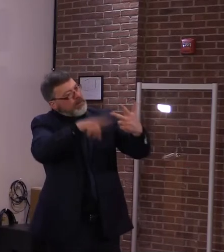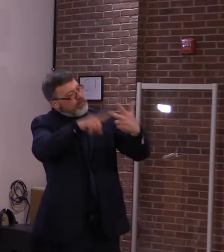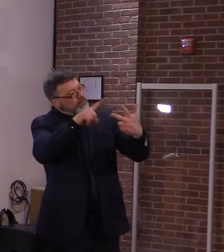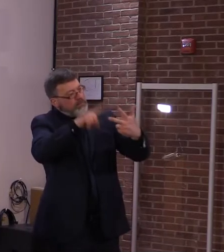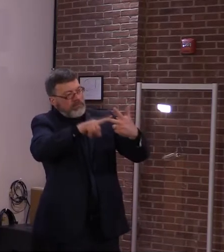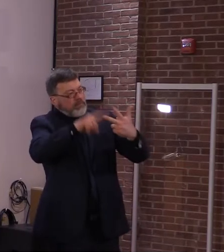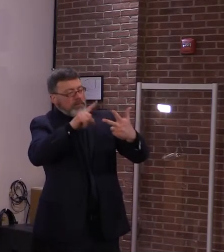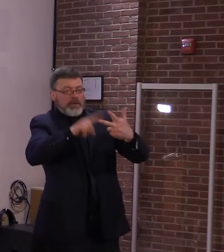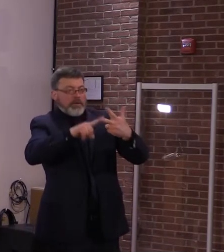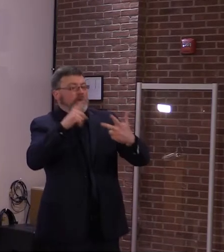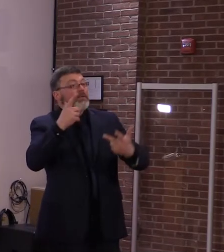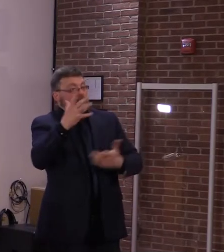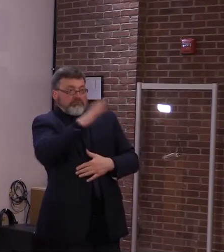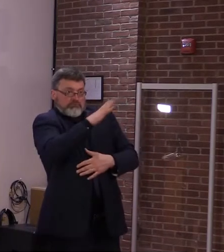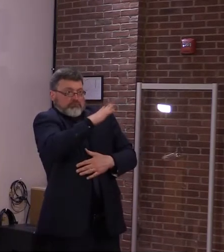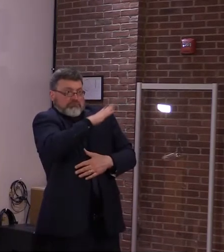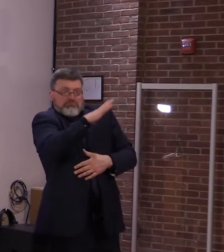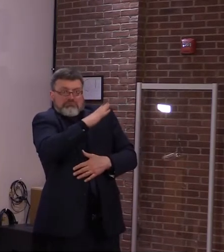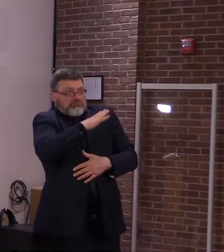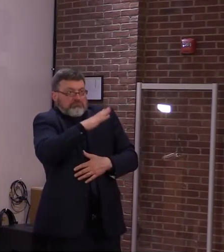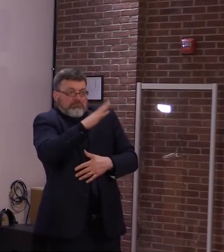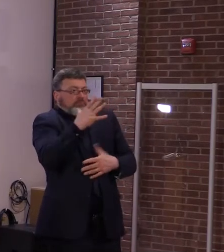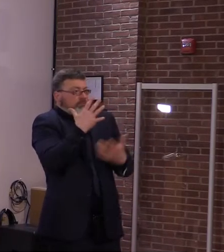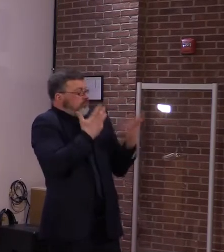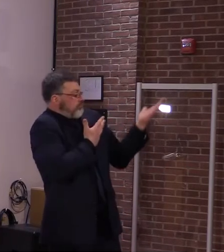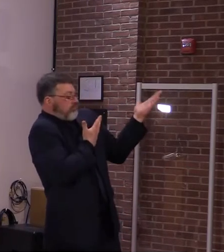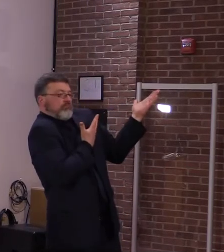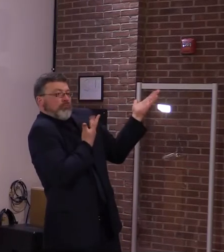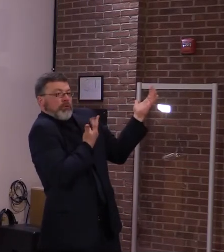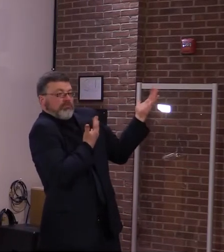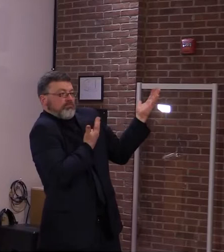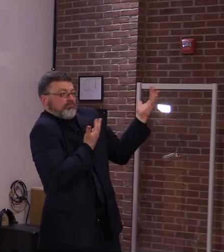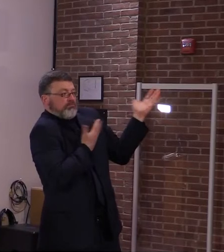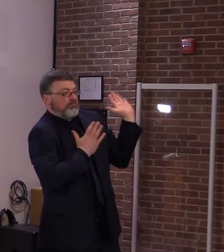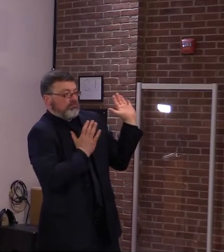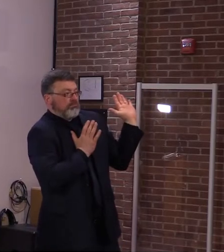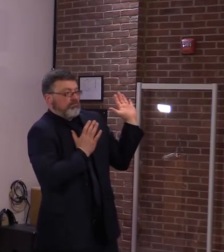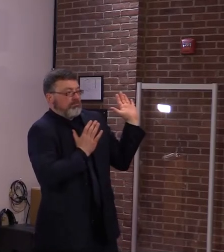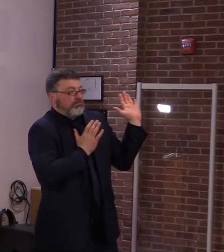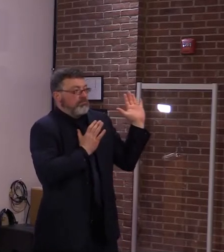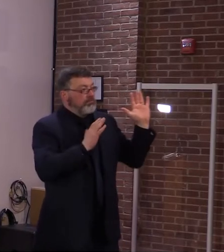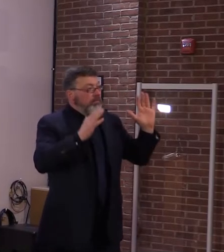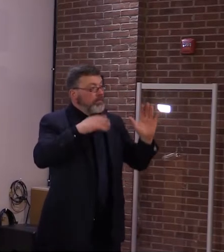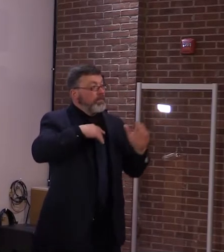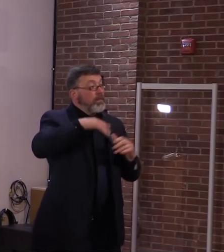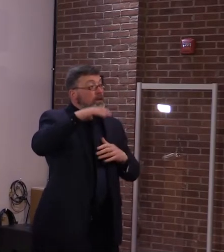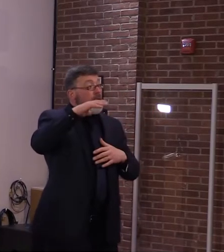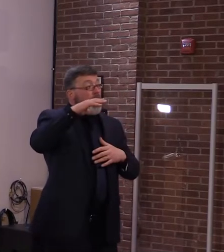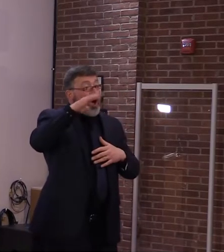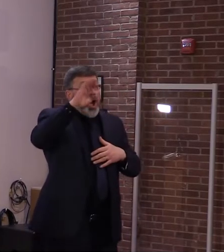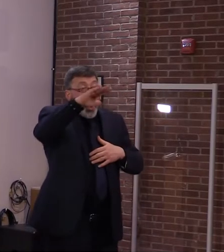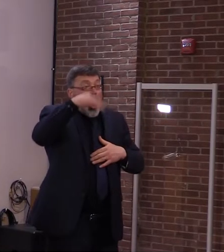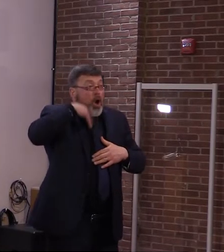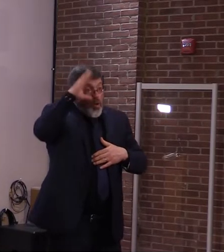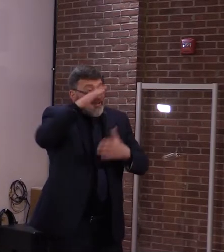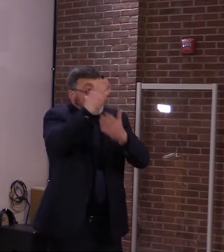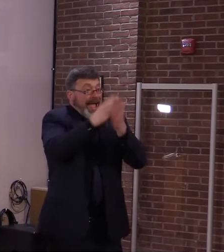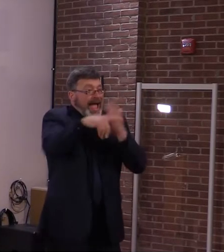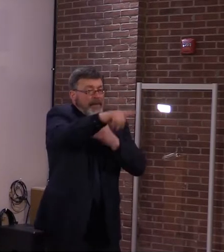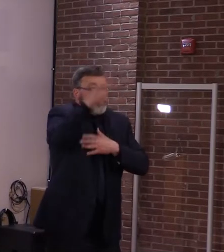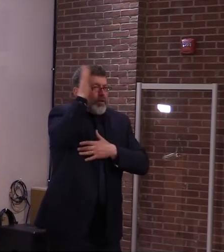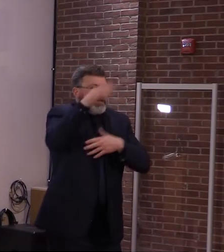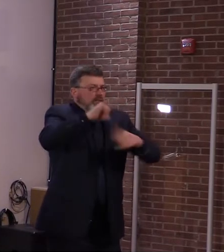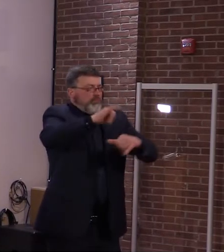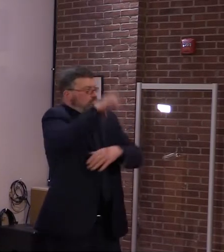who are going to want the Johnson & Johnson, others who may not want it at all, but they'll have Pfizer and Moderna to choose from.